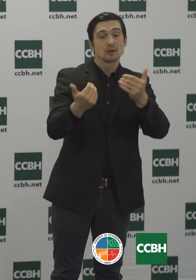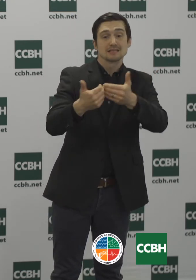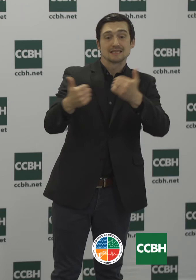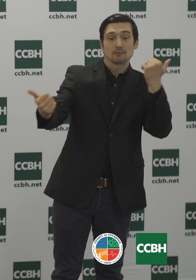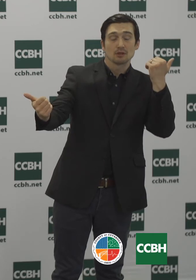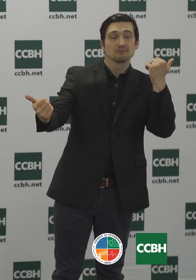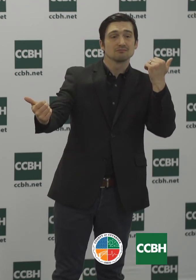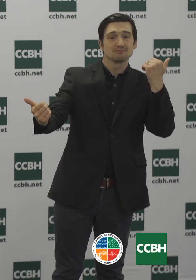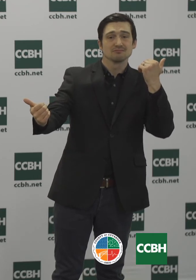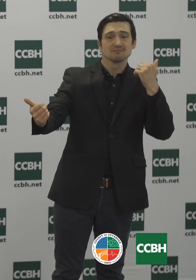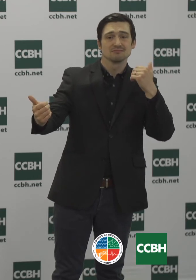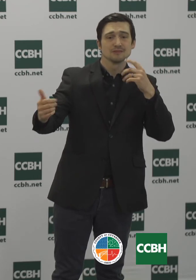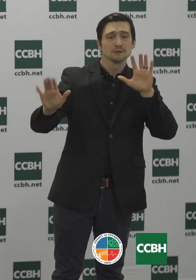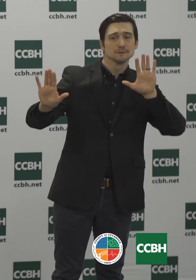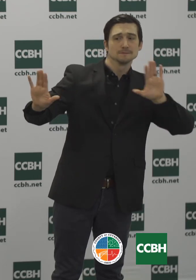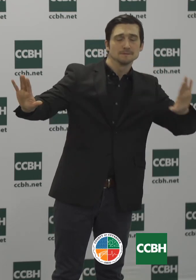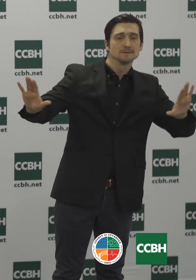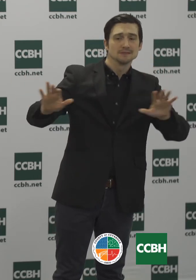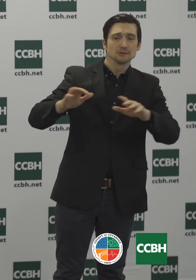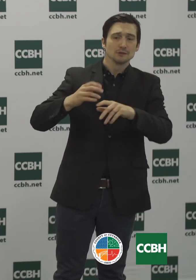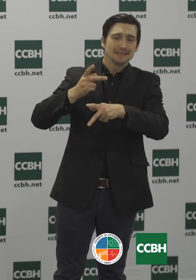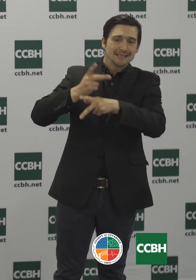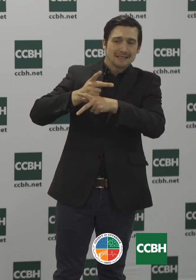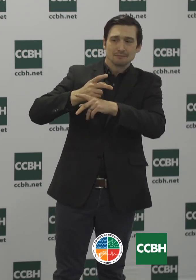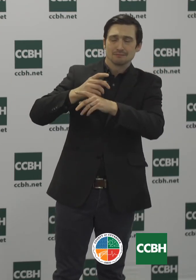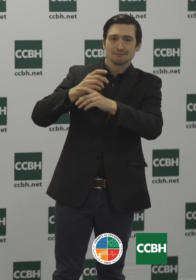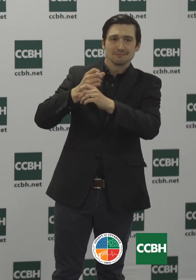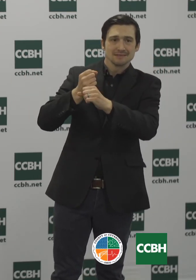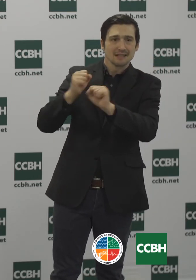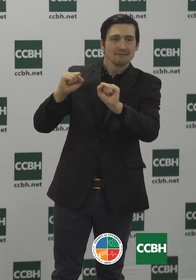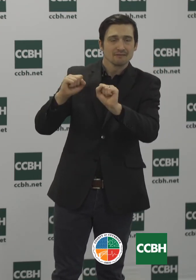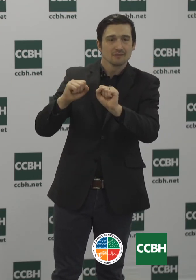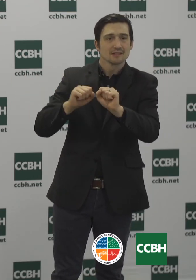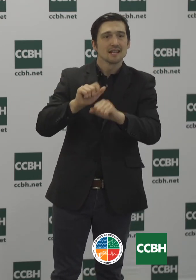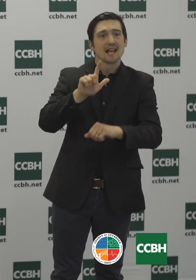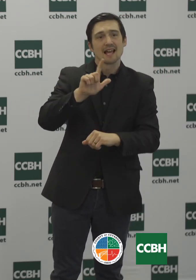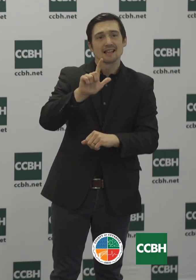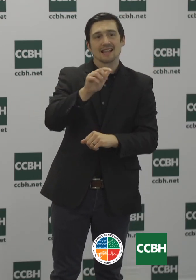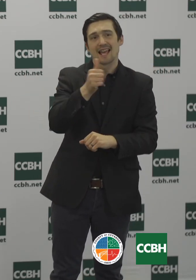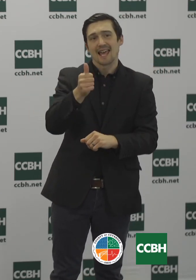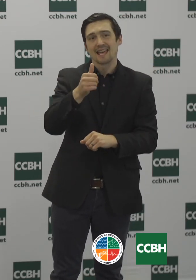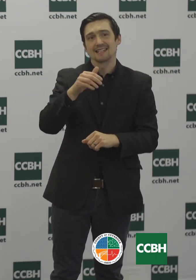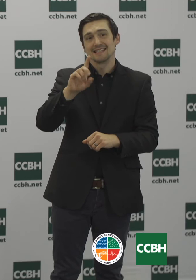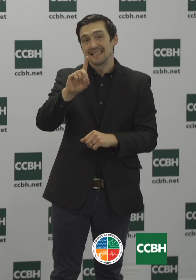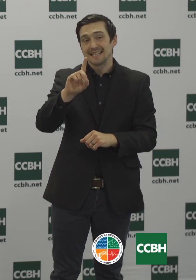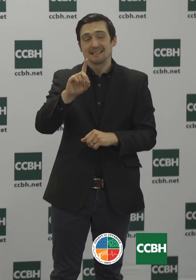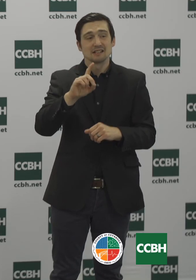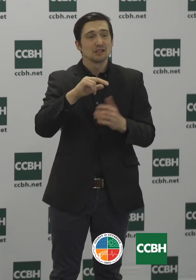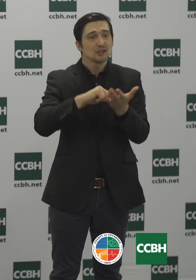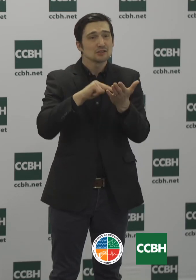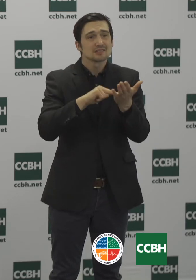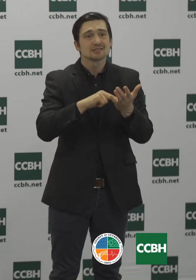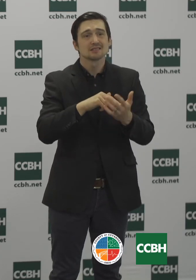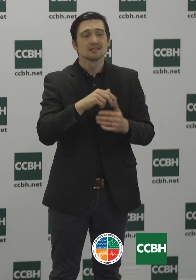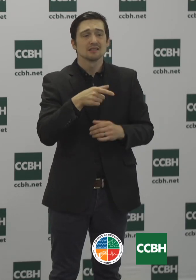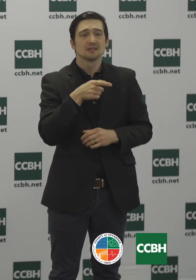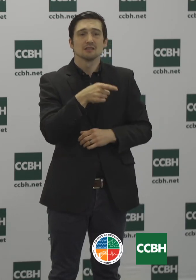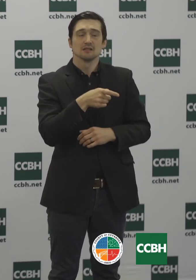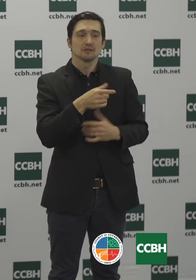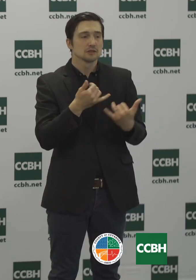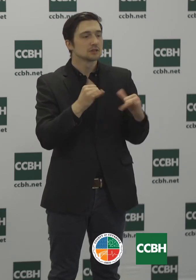to keep their families safe, and our L&D nurses, because that's where my heart lies, who are still working to